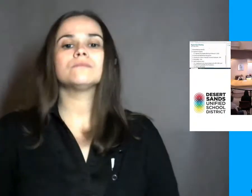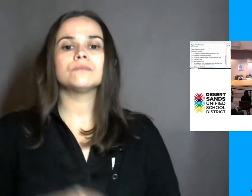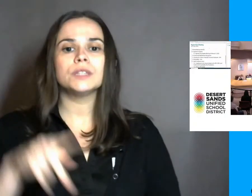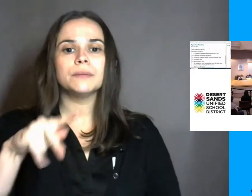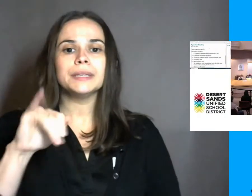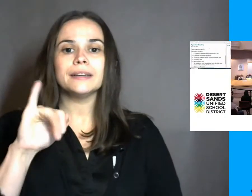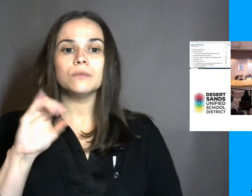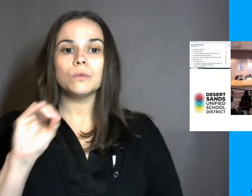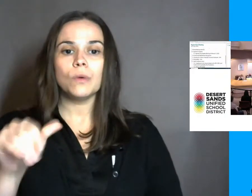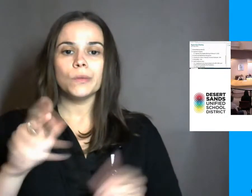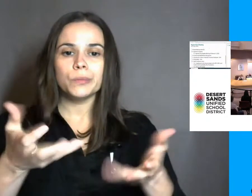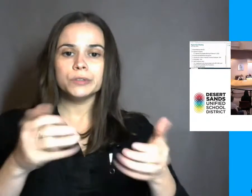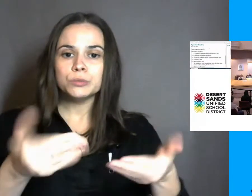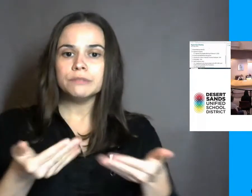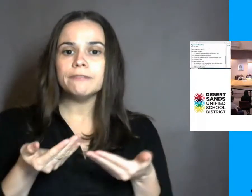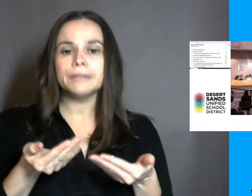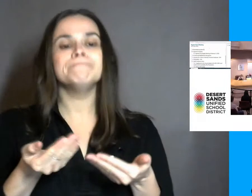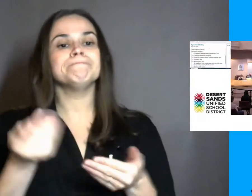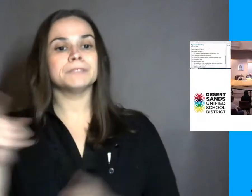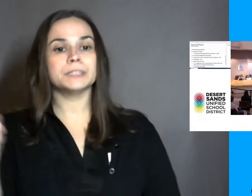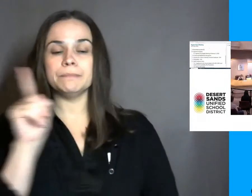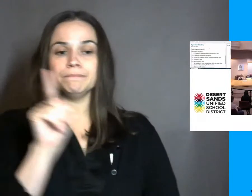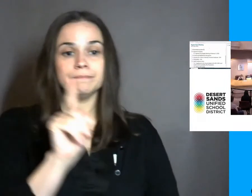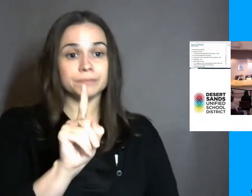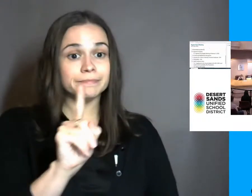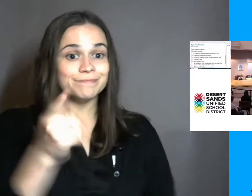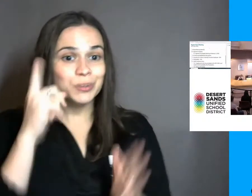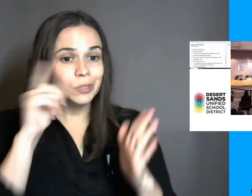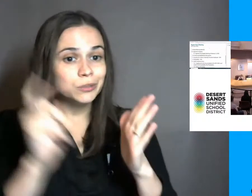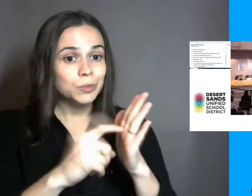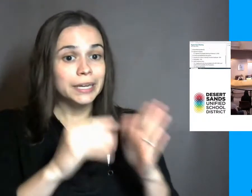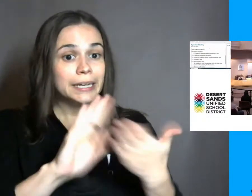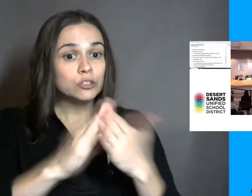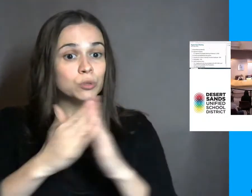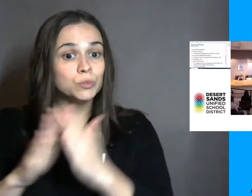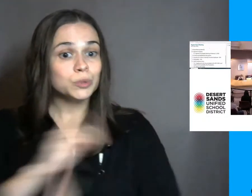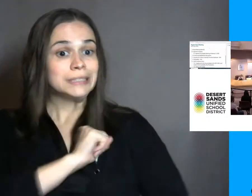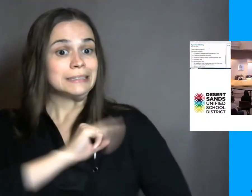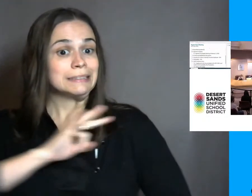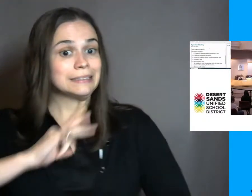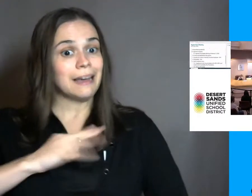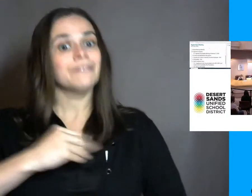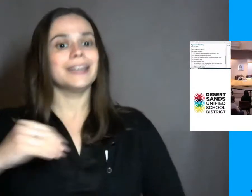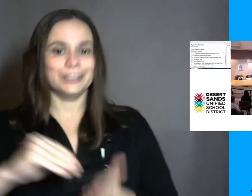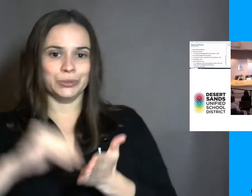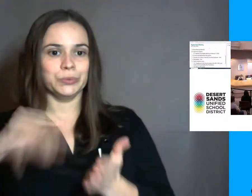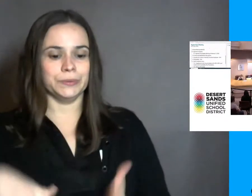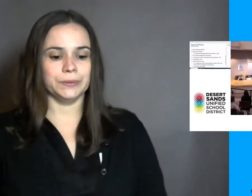to the podium and recognize community staff and student this evening.